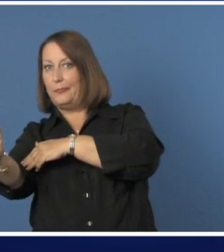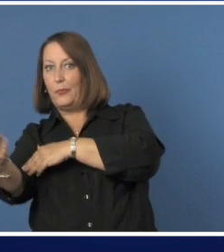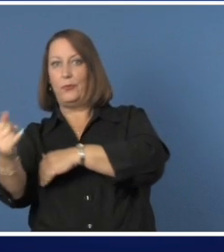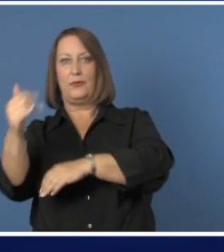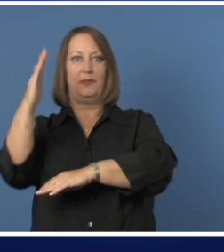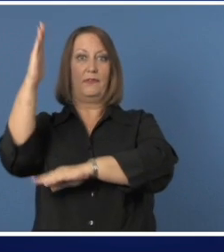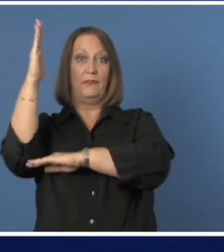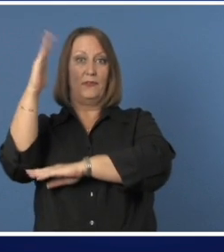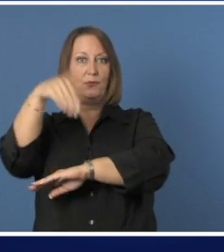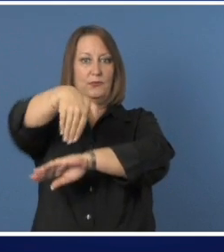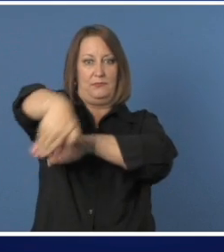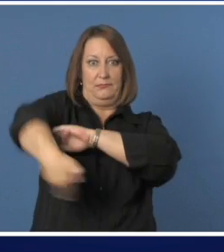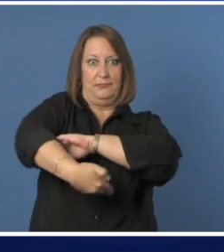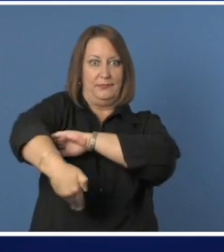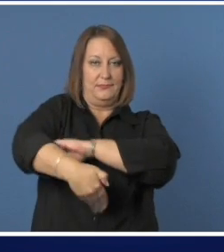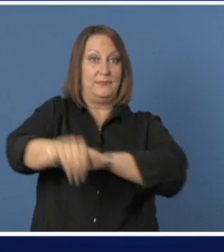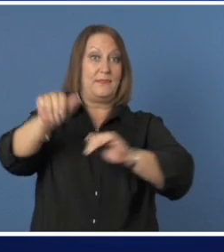occur at any time